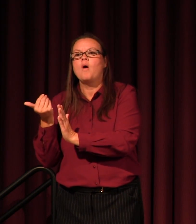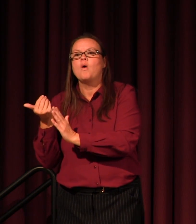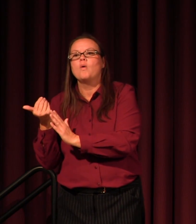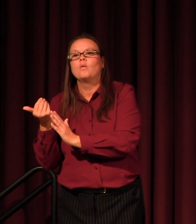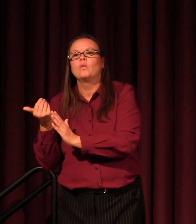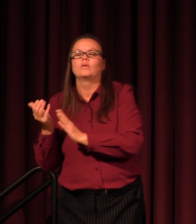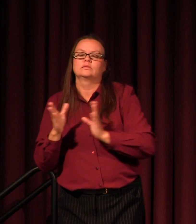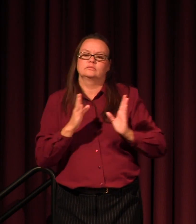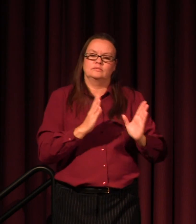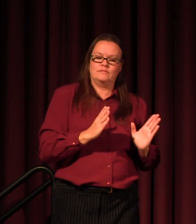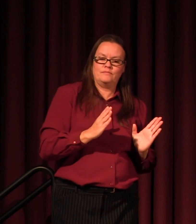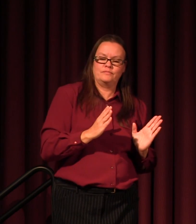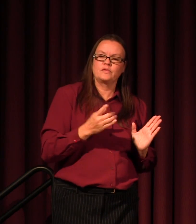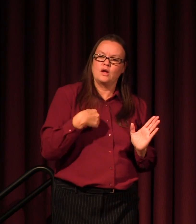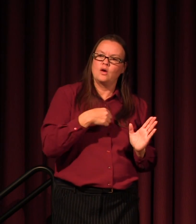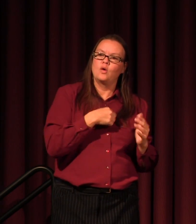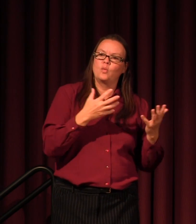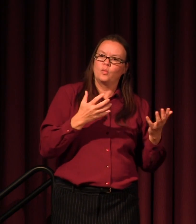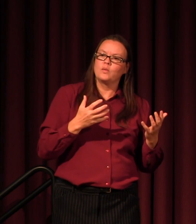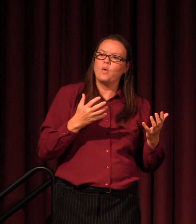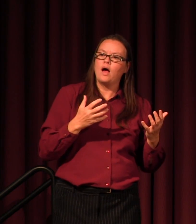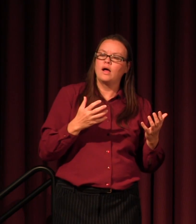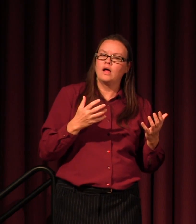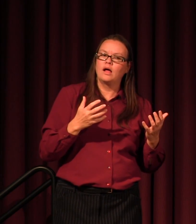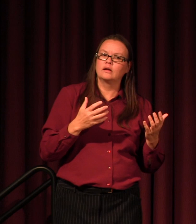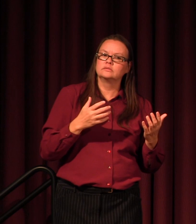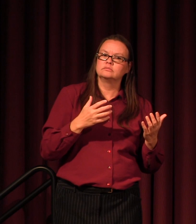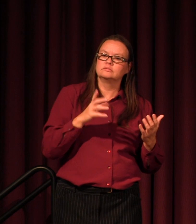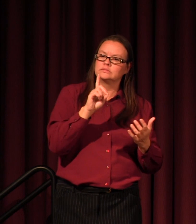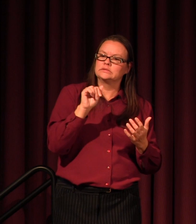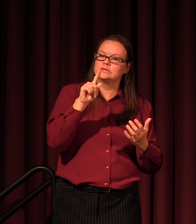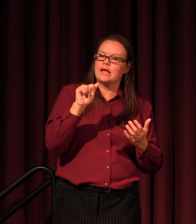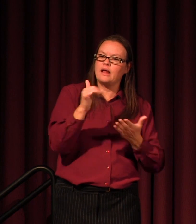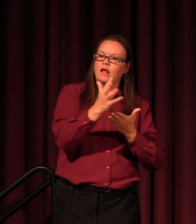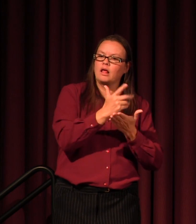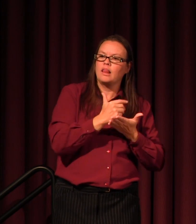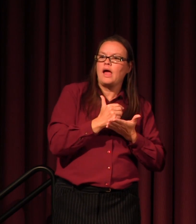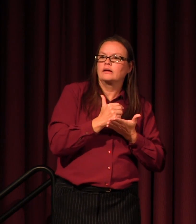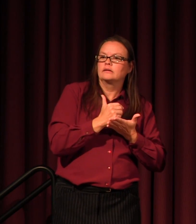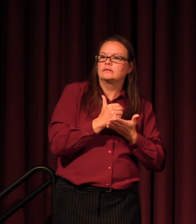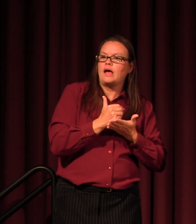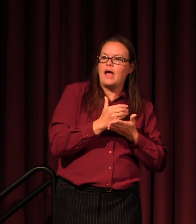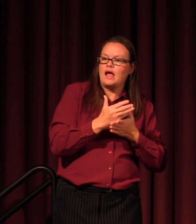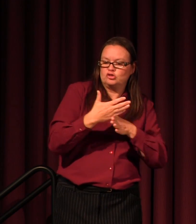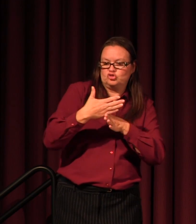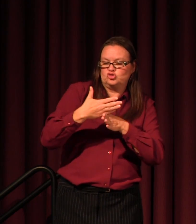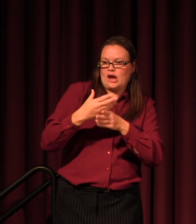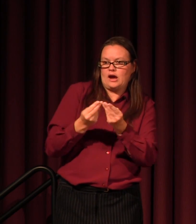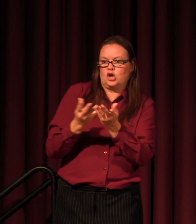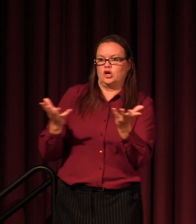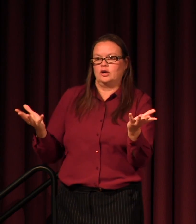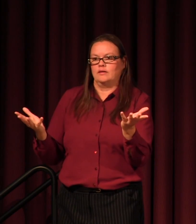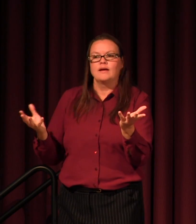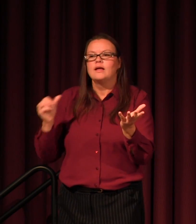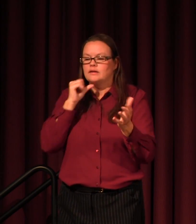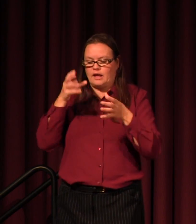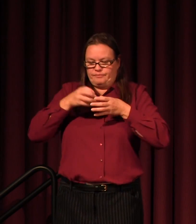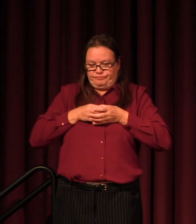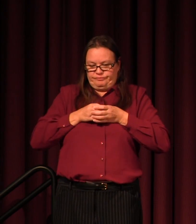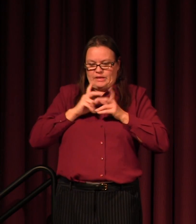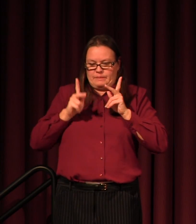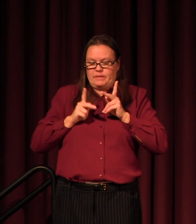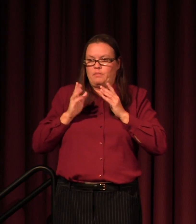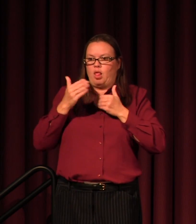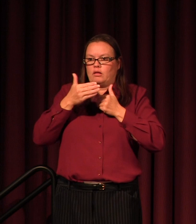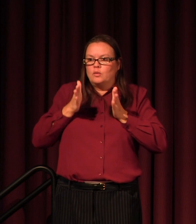in rooms, convening conferences and meetings to come up with ideas that